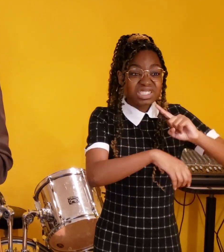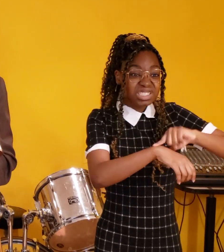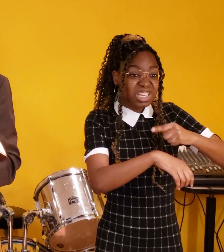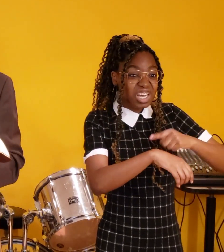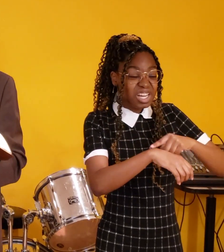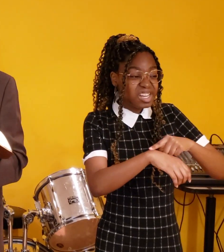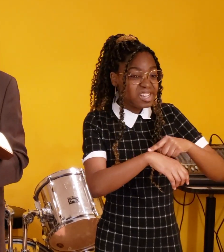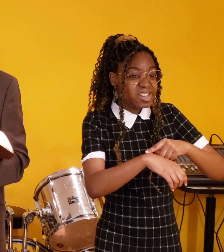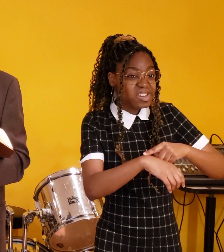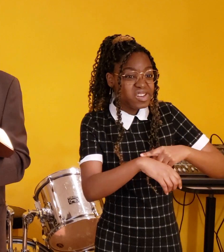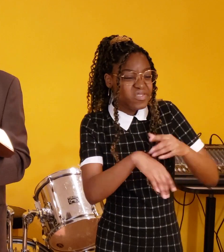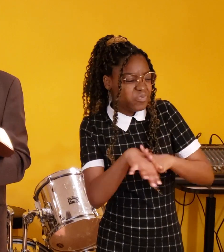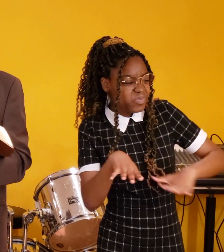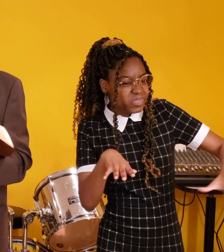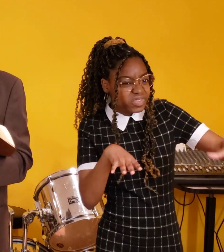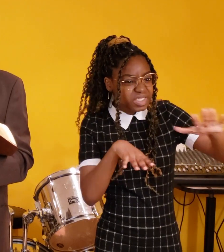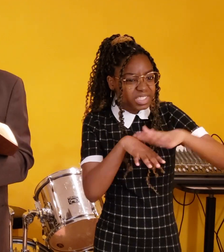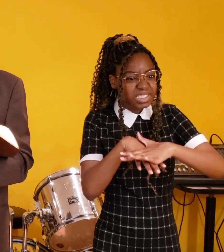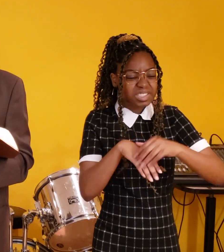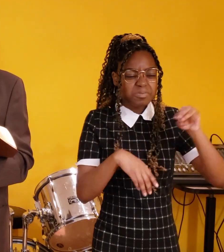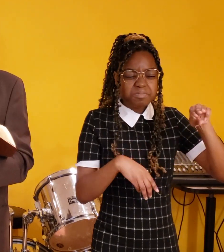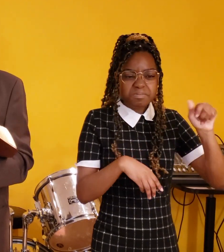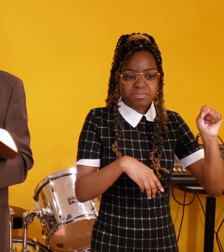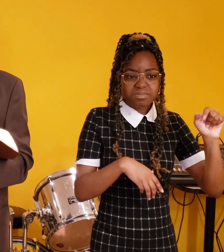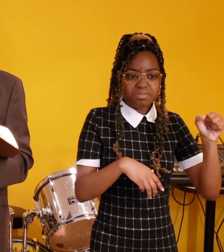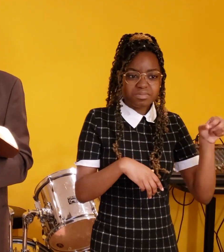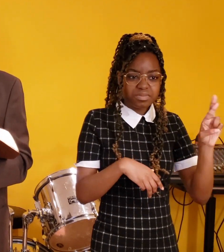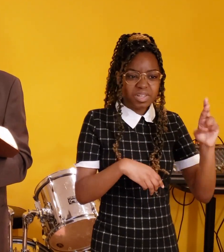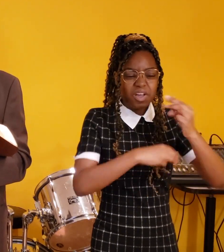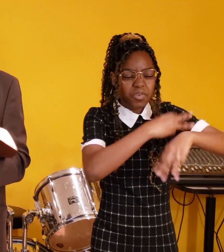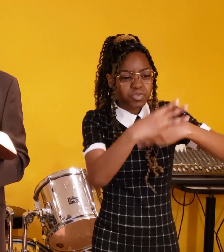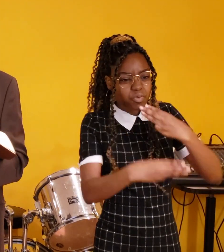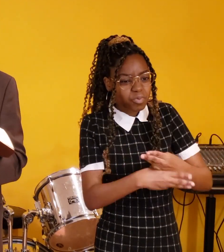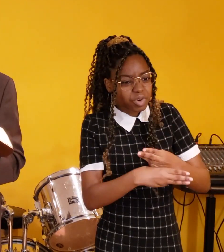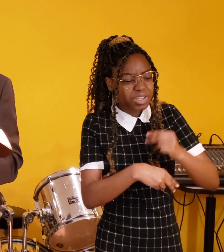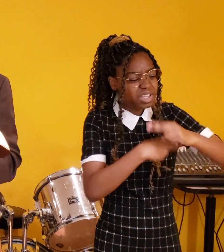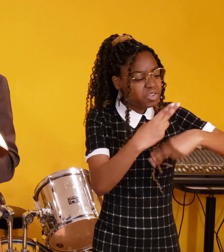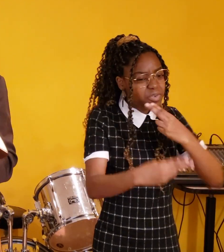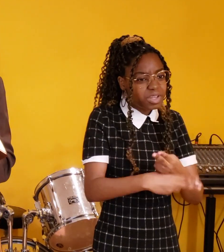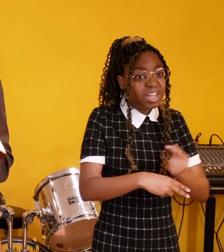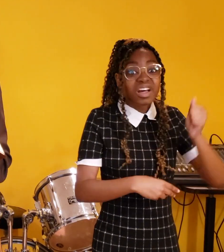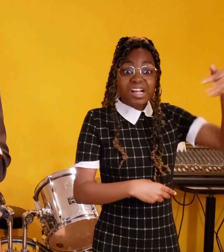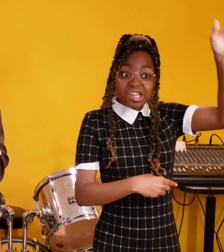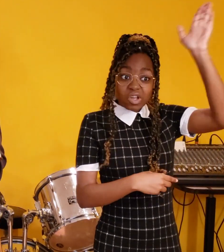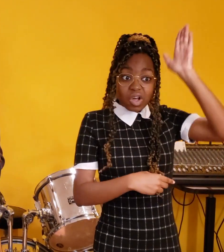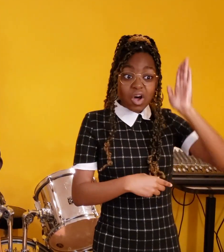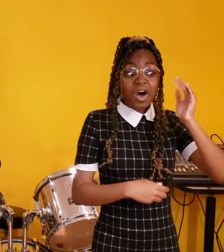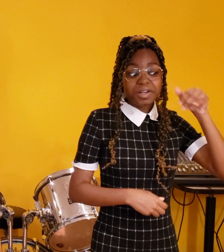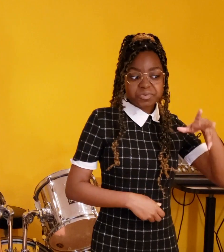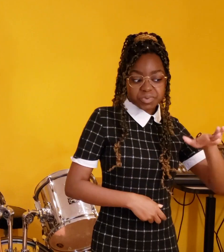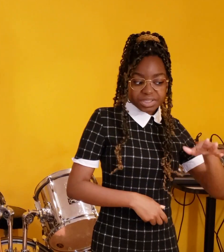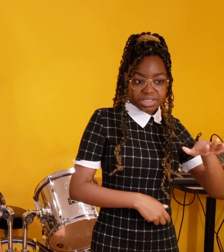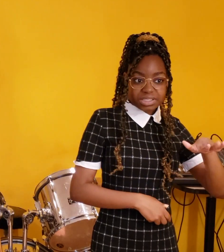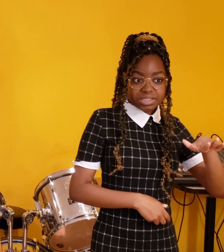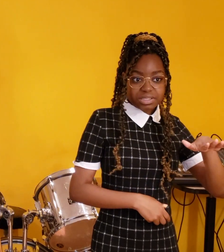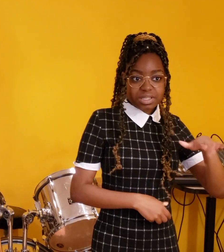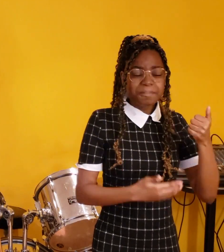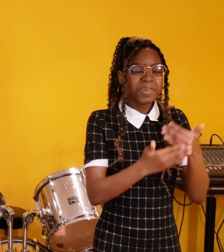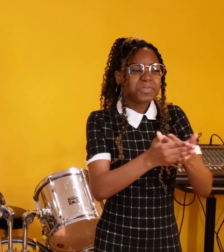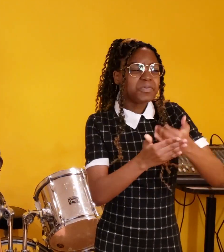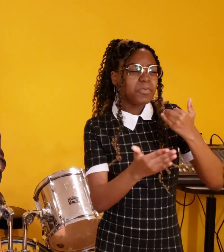matter, God was there. God was there before anything, before all